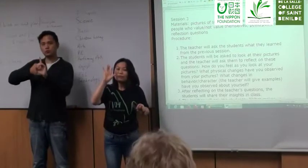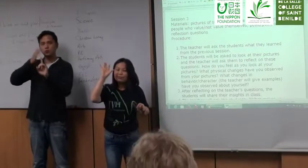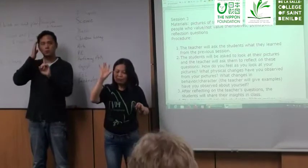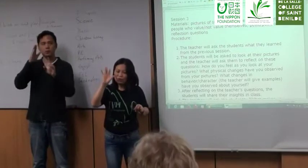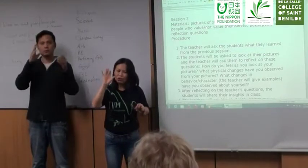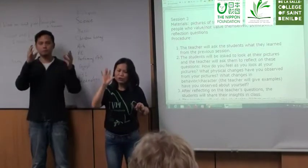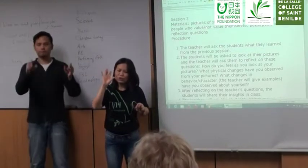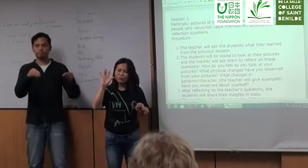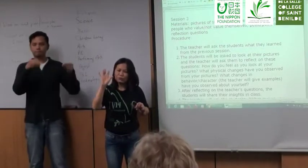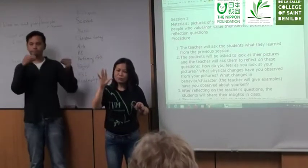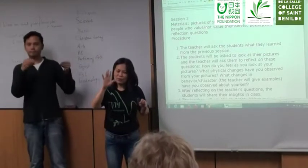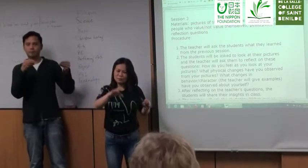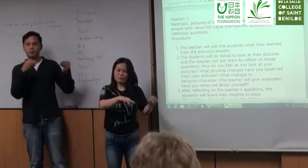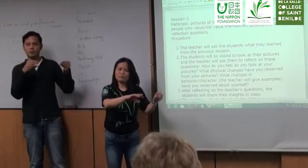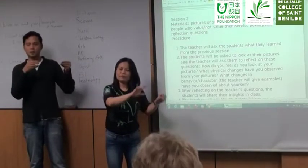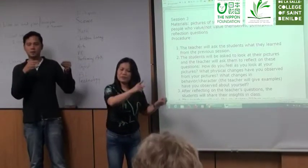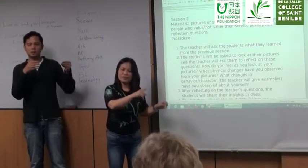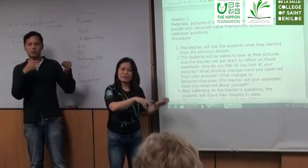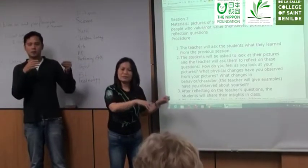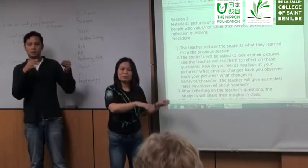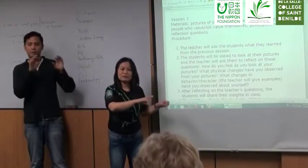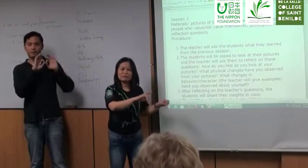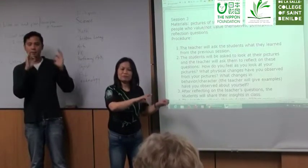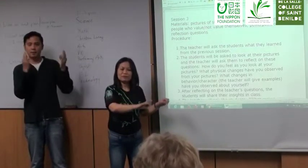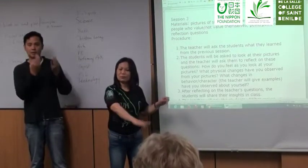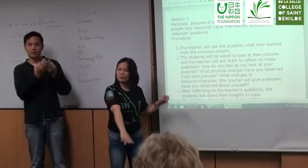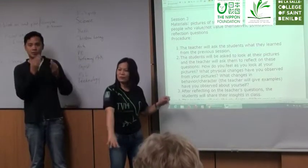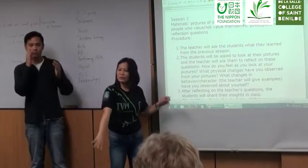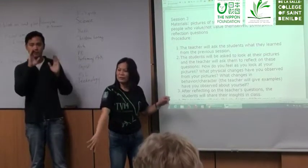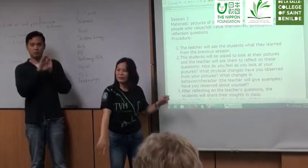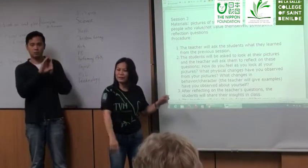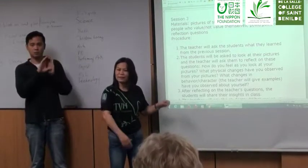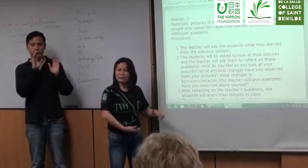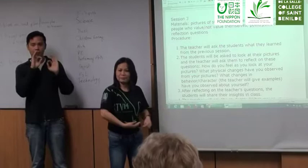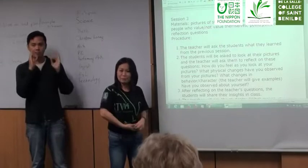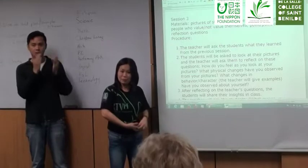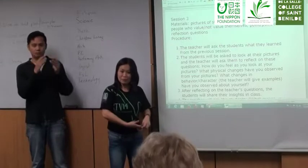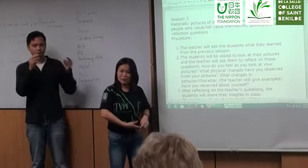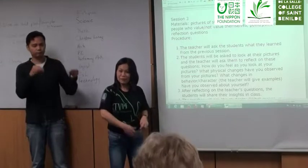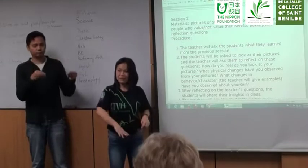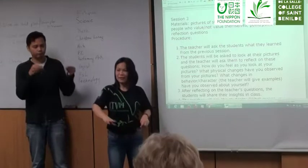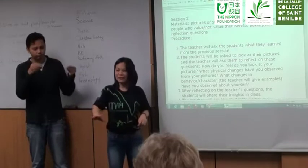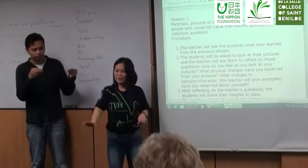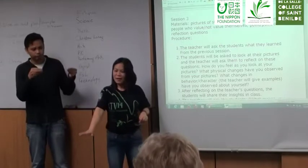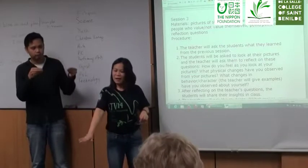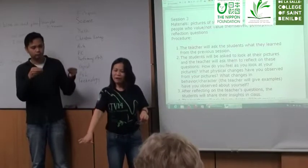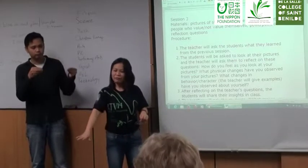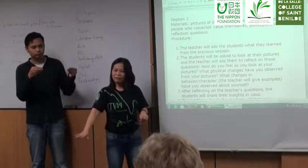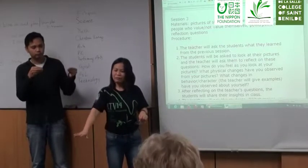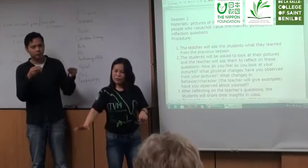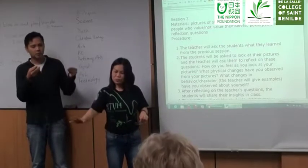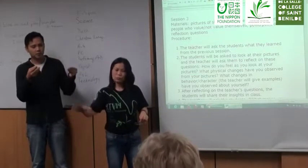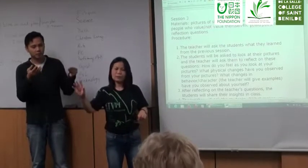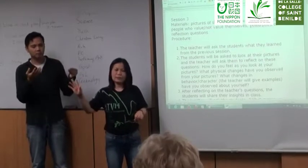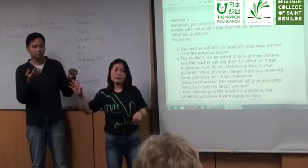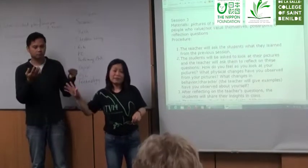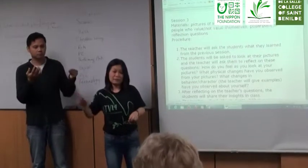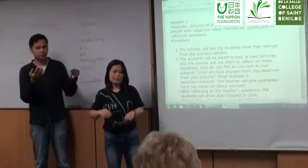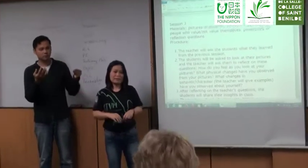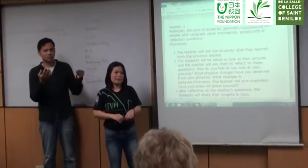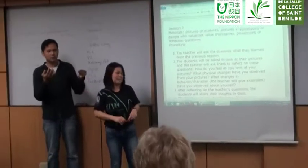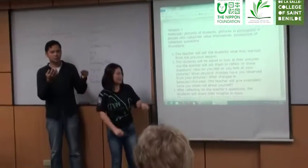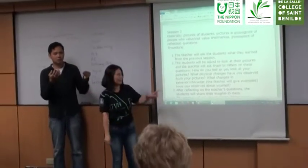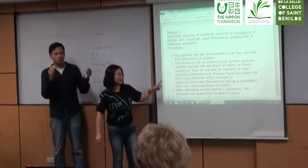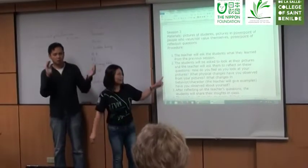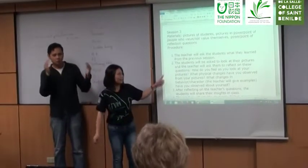yeah, pictures of first is when they were still baby, then after preschool,